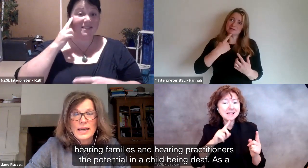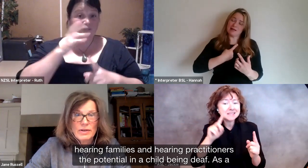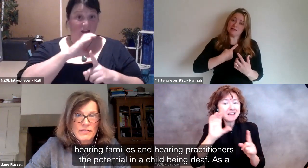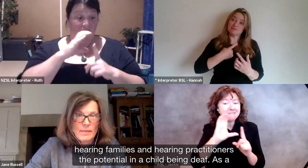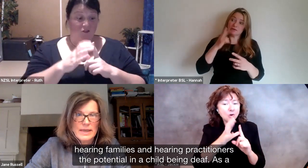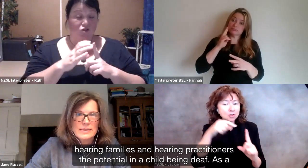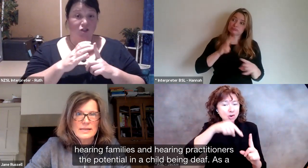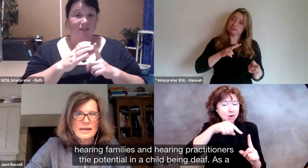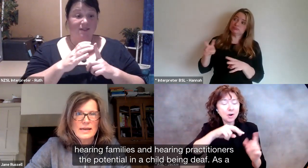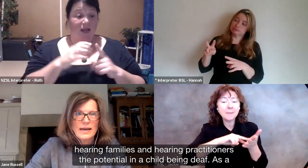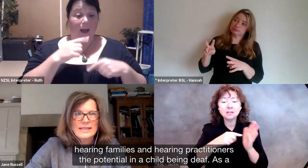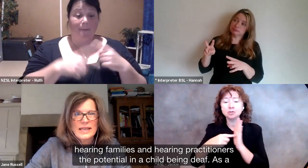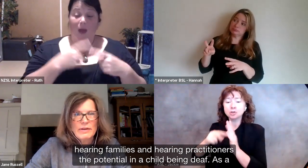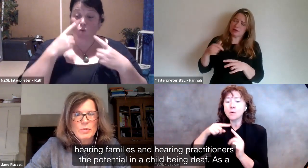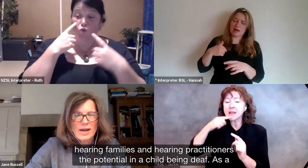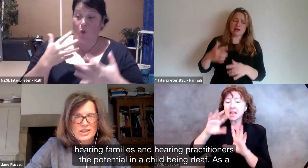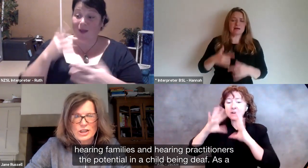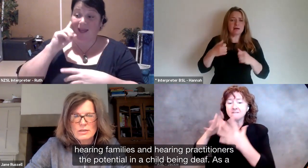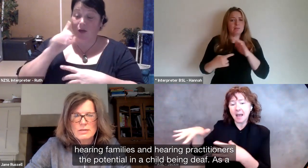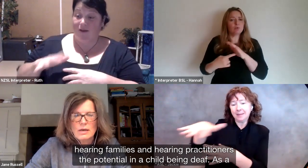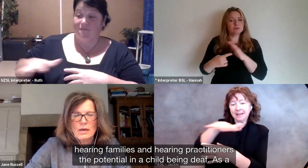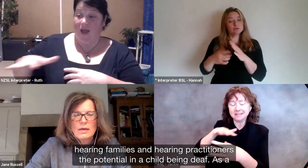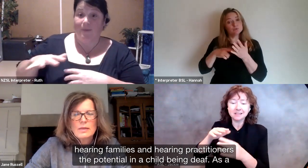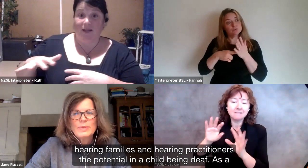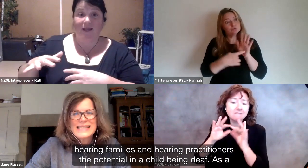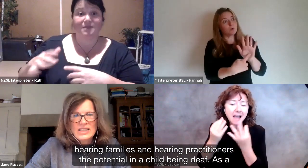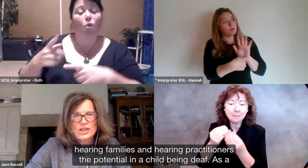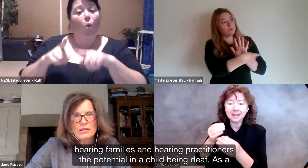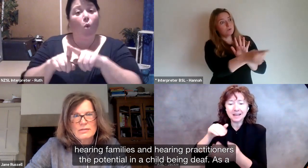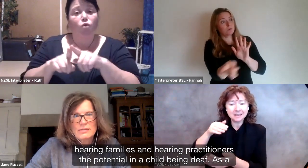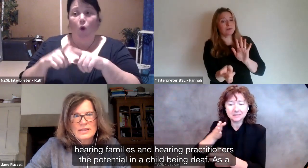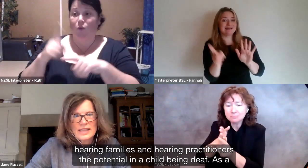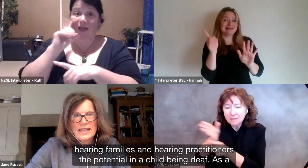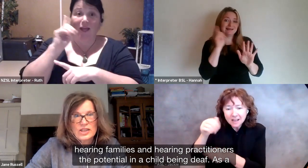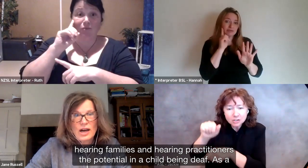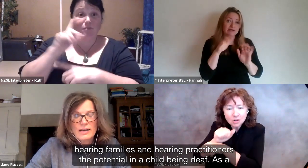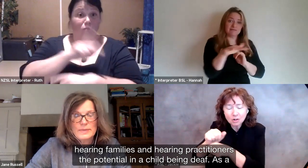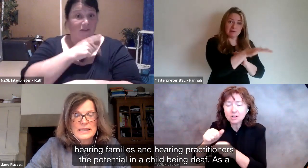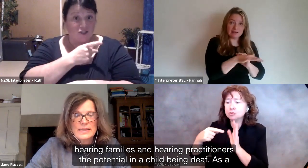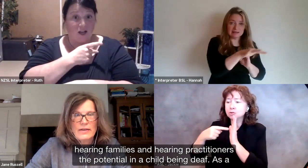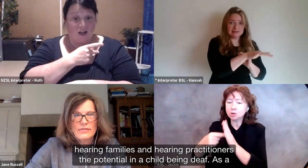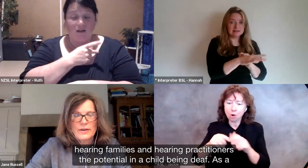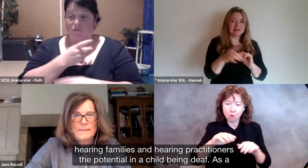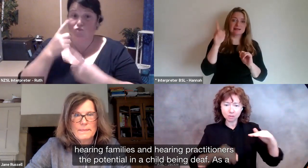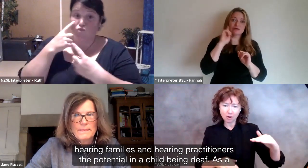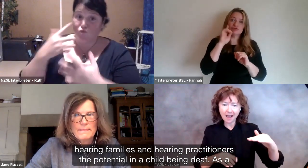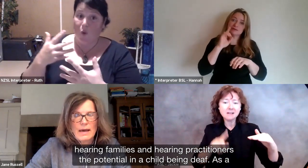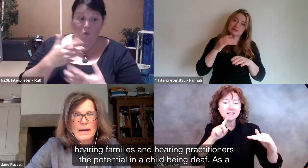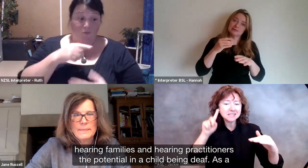hearing families and hearing practitioners the potential in a child being deaf.